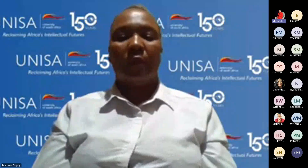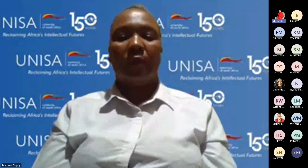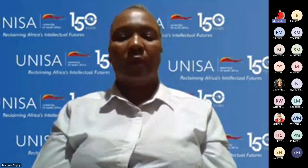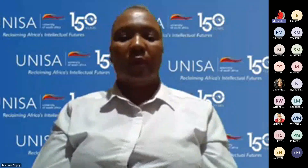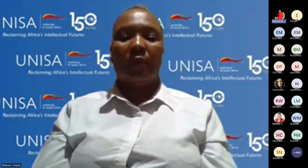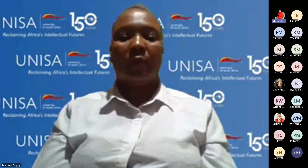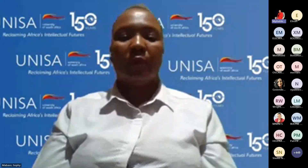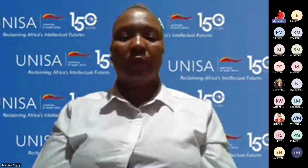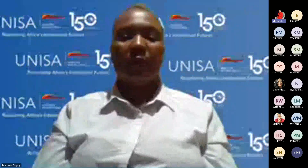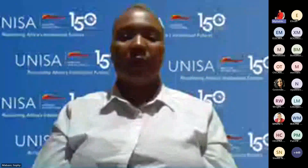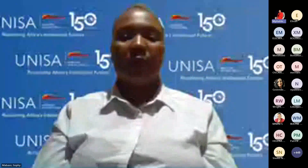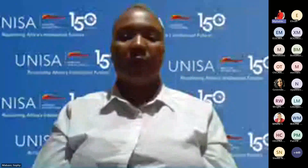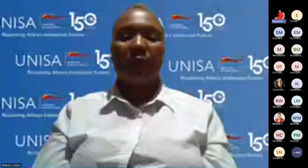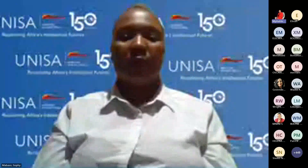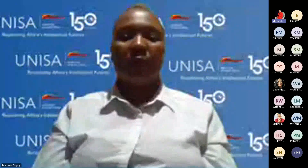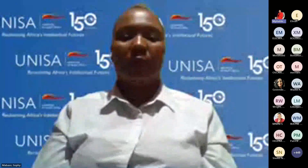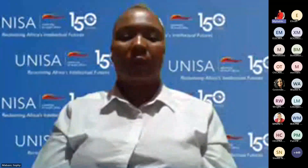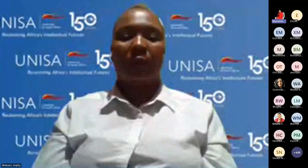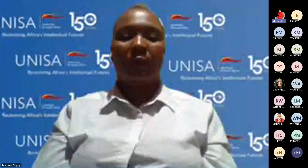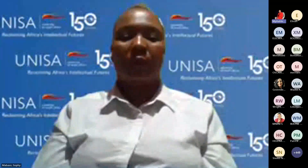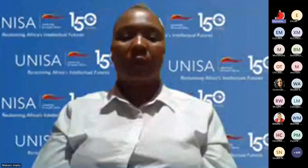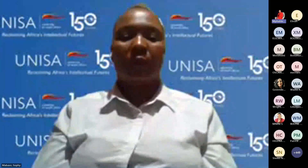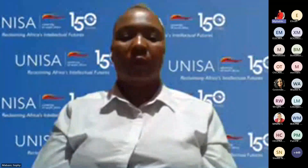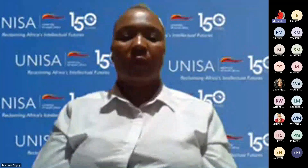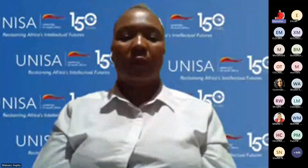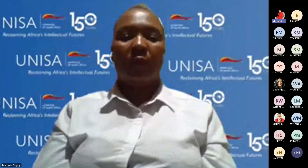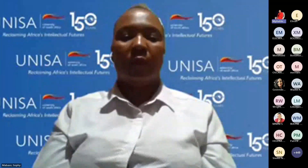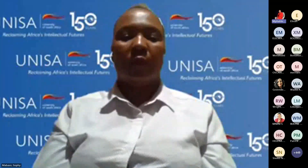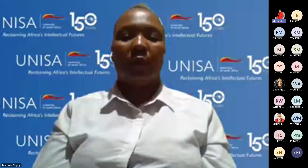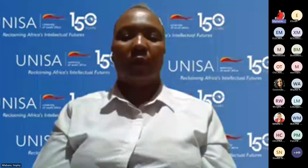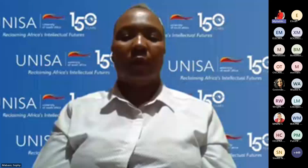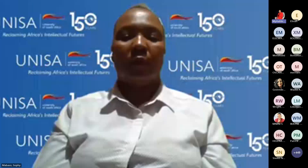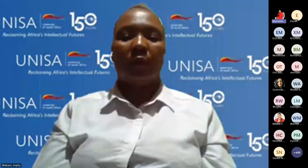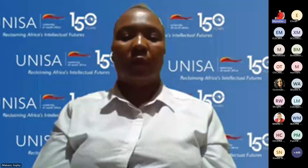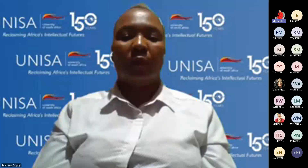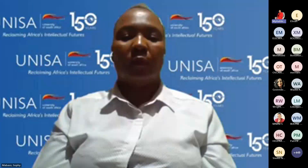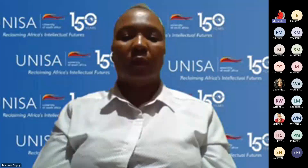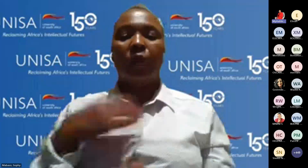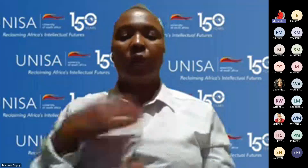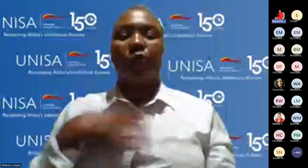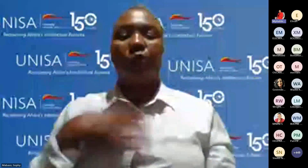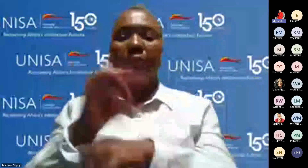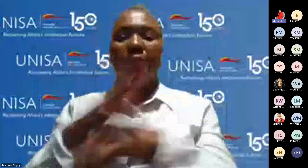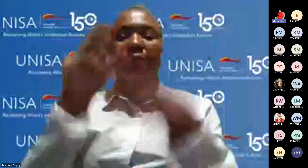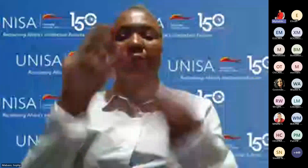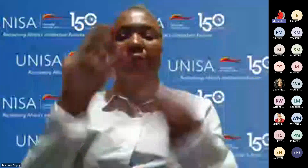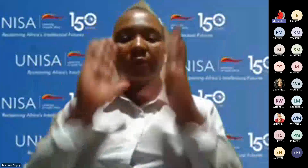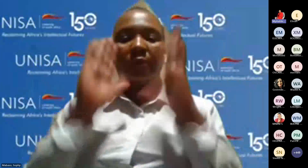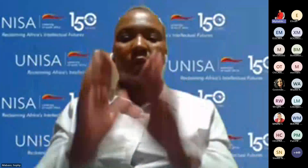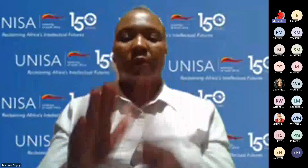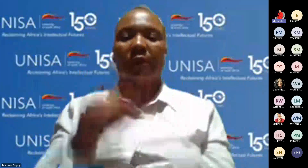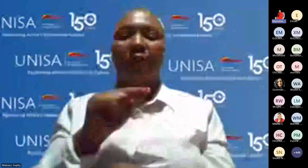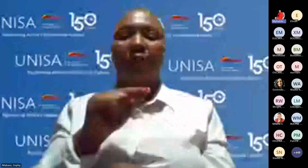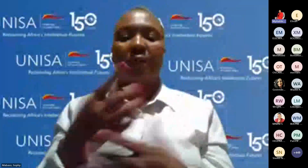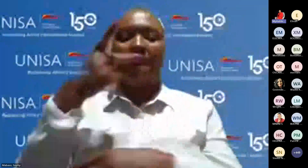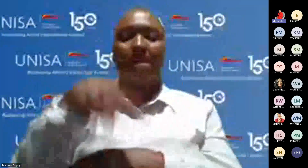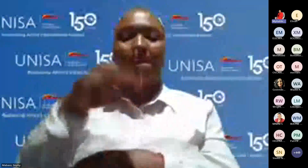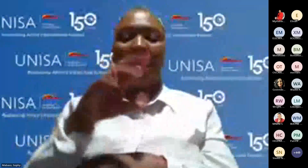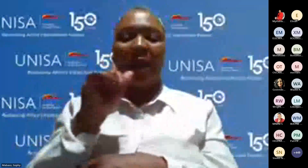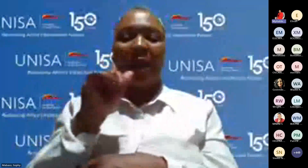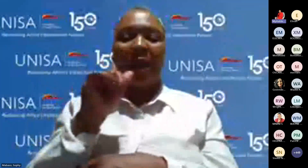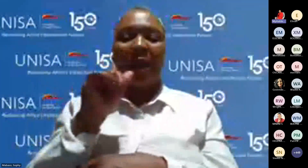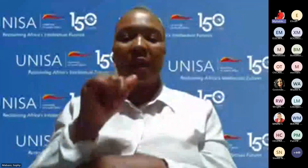Yeah, yes, thank you. I want to advise students regarding paraphrasing.